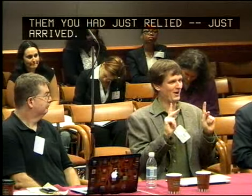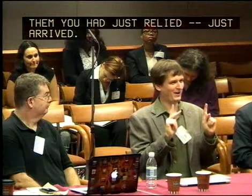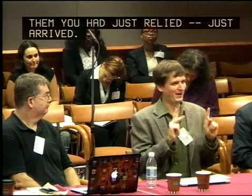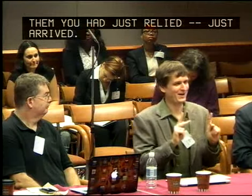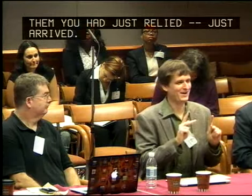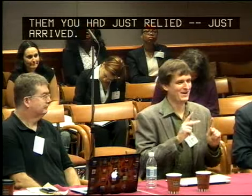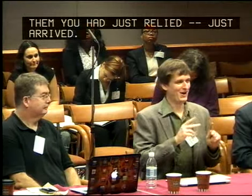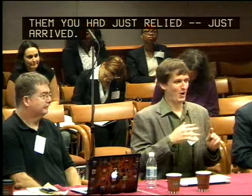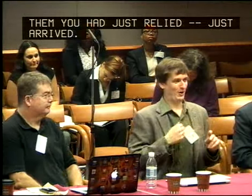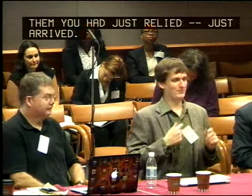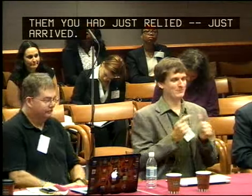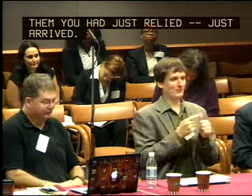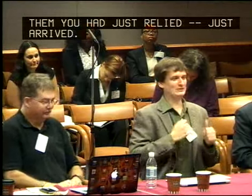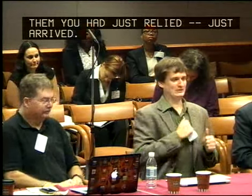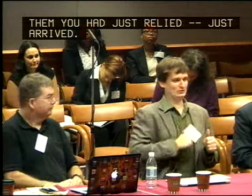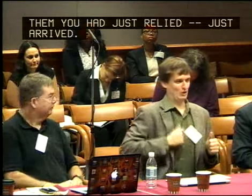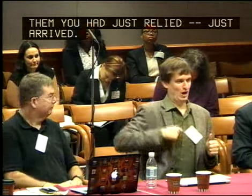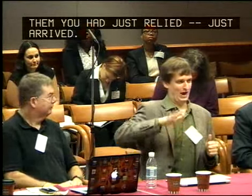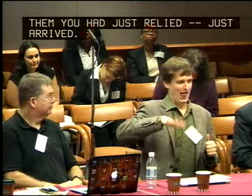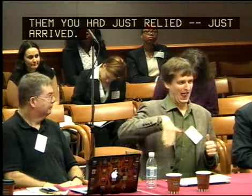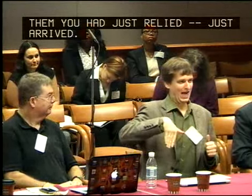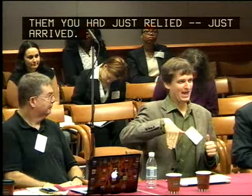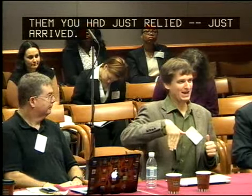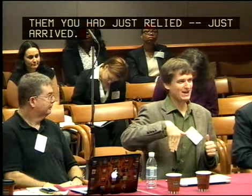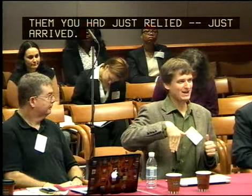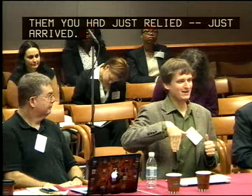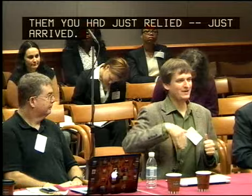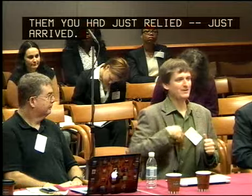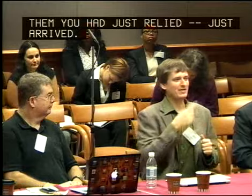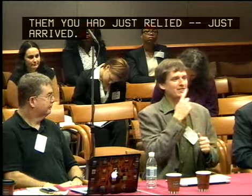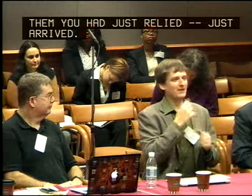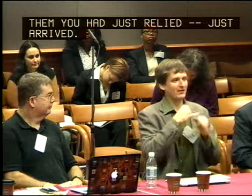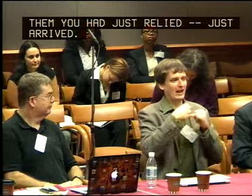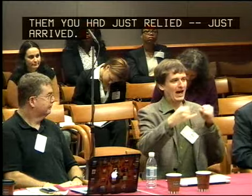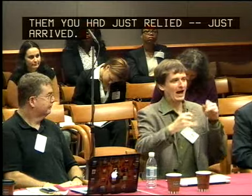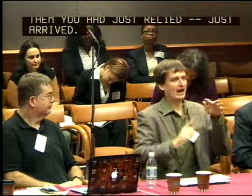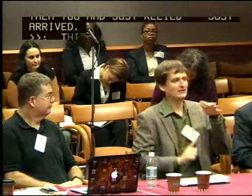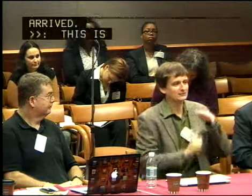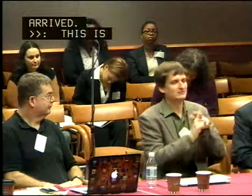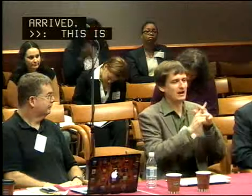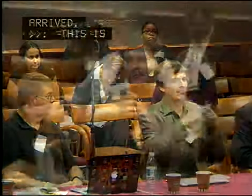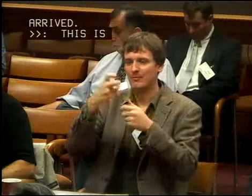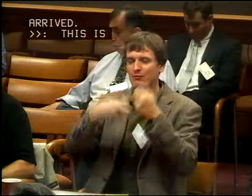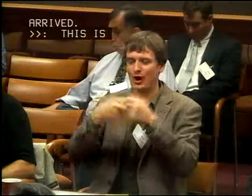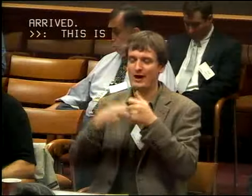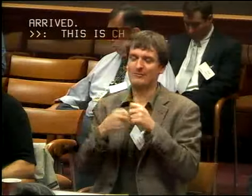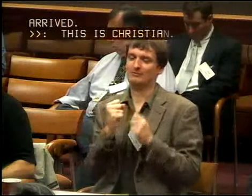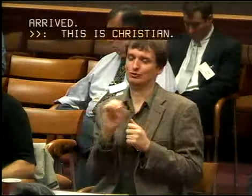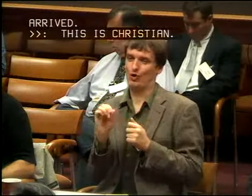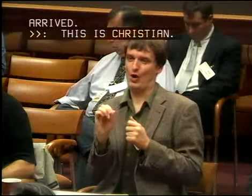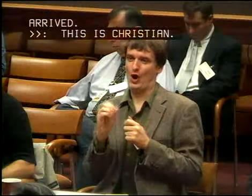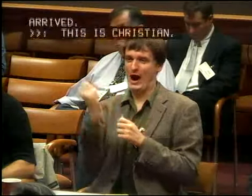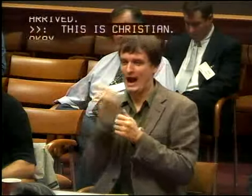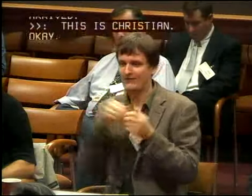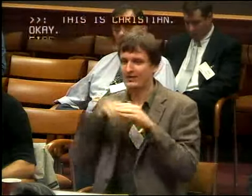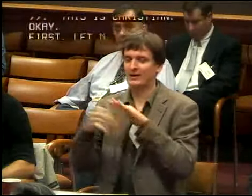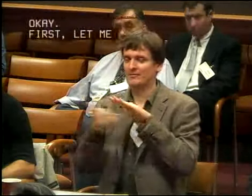This is Christian, okay. First, let me apologize for being late. The red line on the Metro today has been kind of a